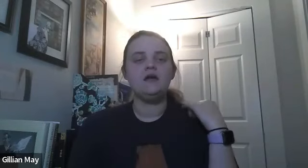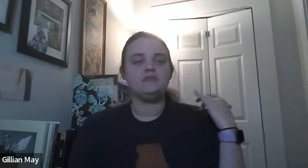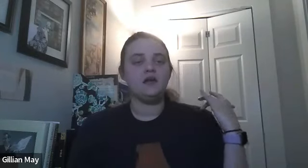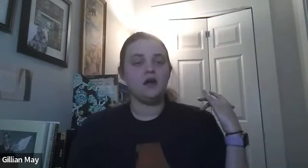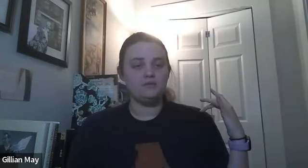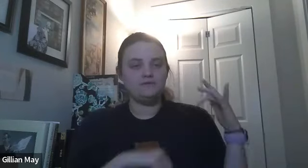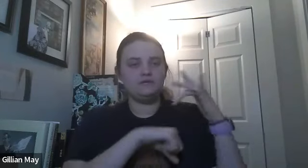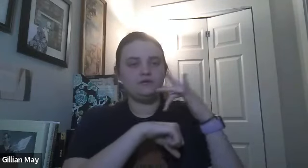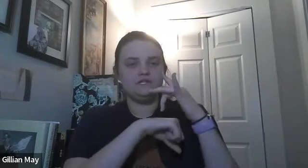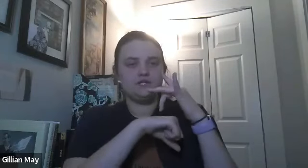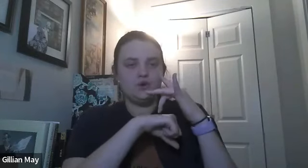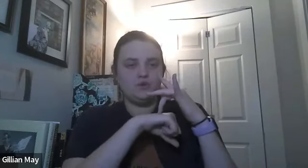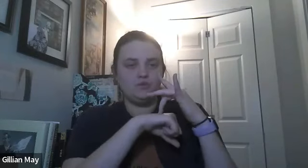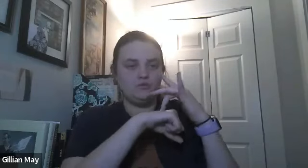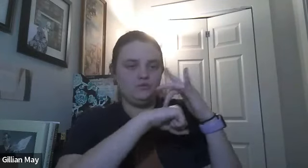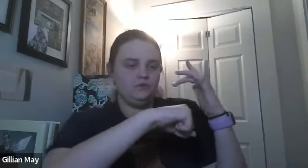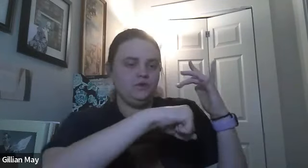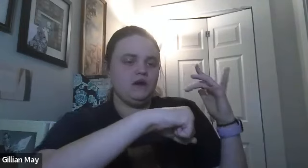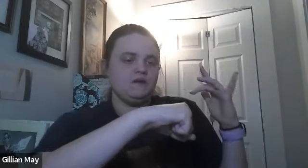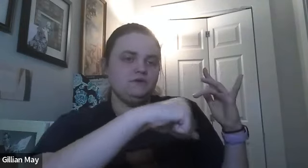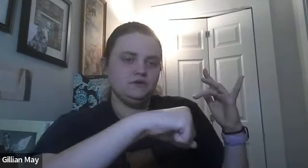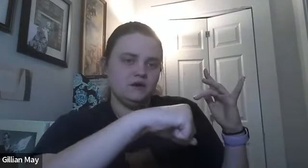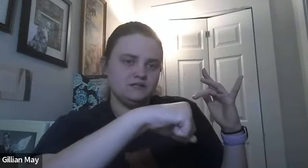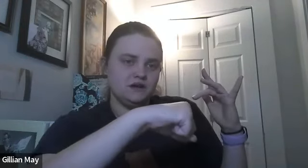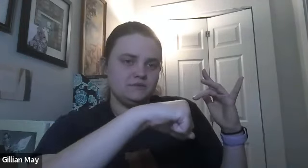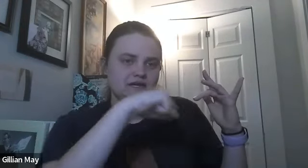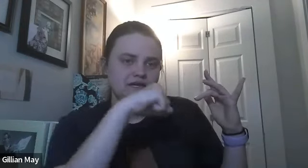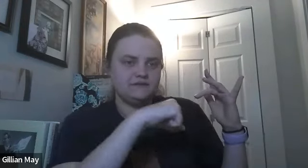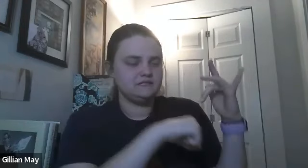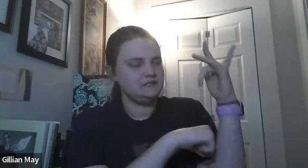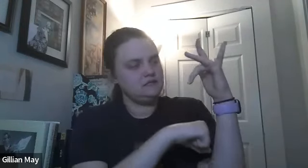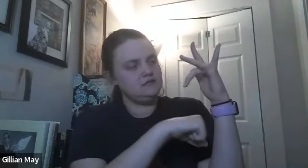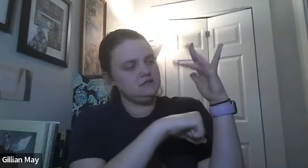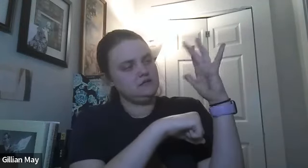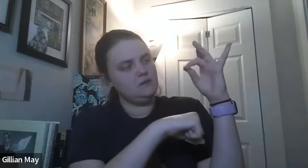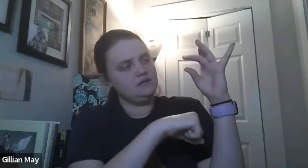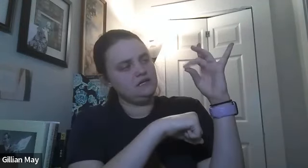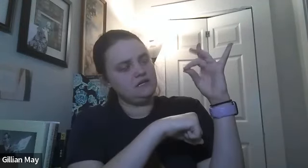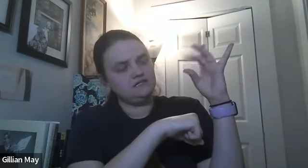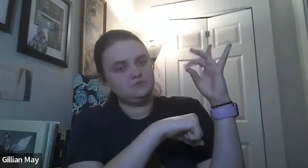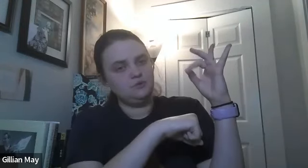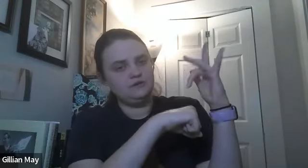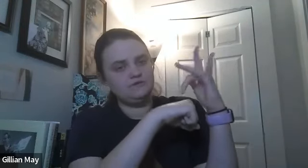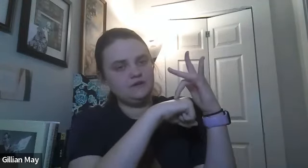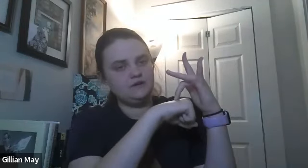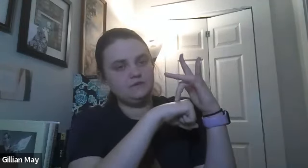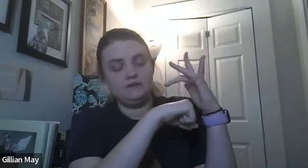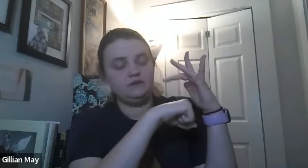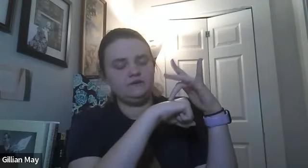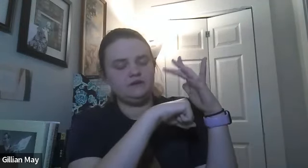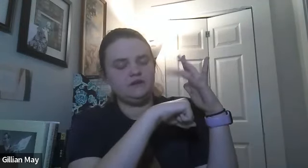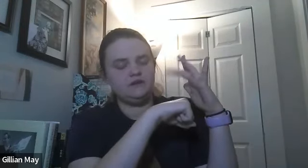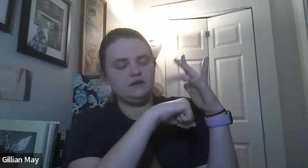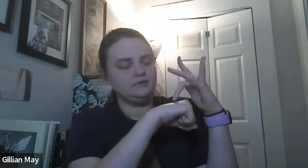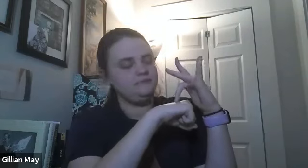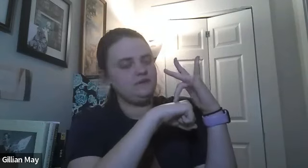The other one for rude is you have your non-dominant fist. Dominant has its pointer finger, middle finger, not pointer,